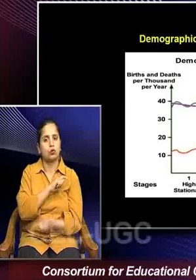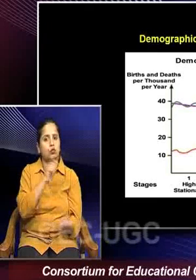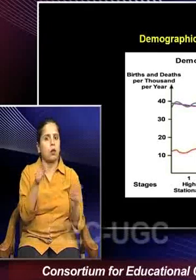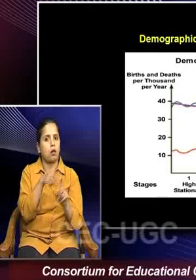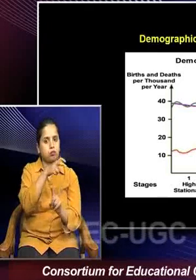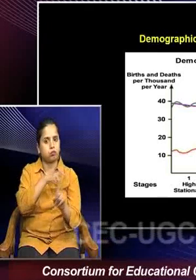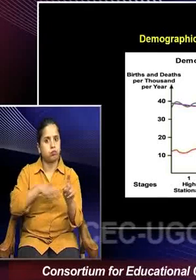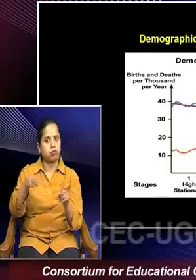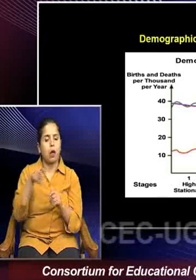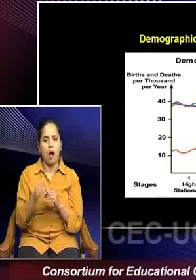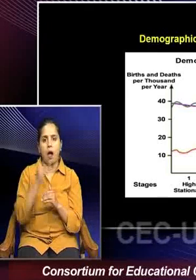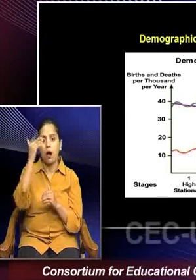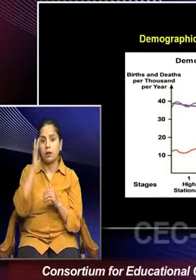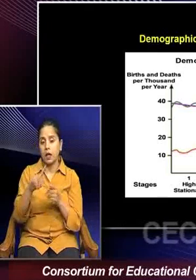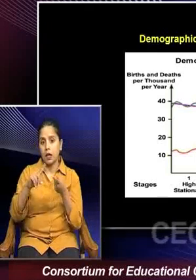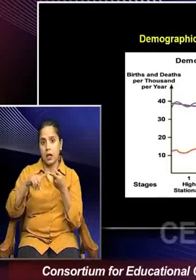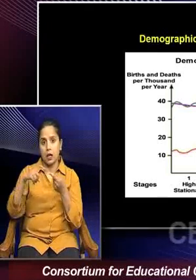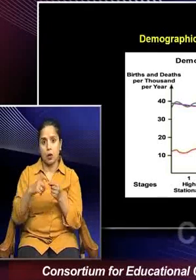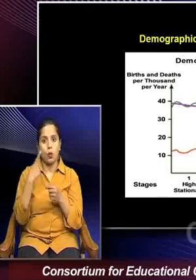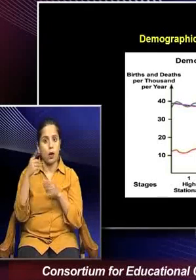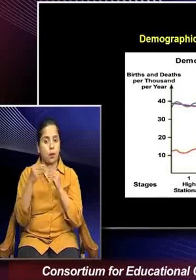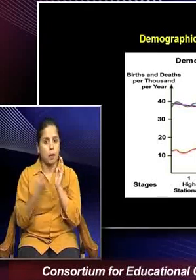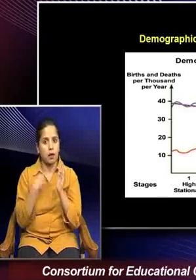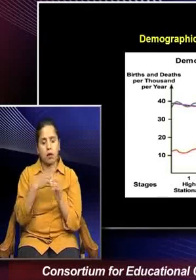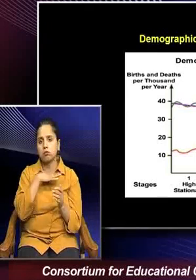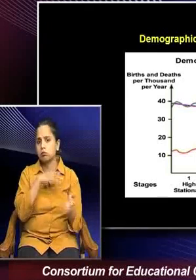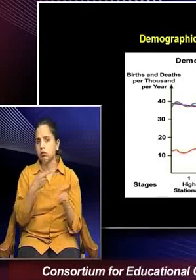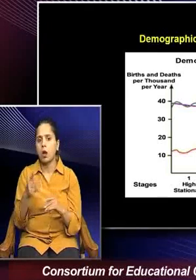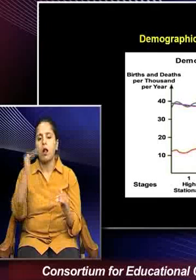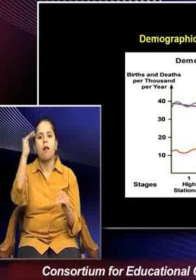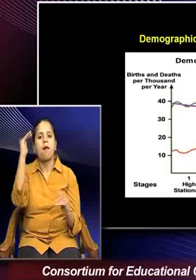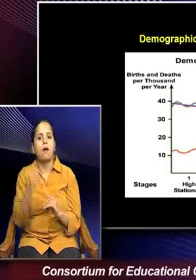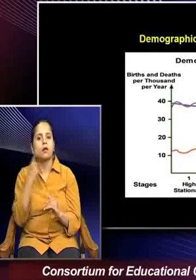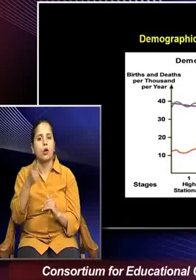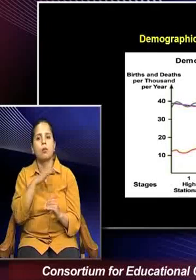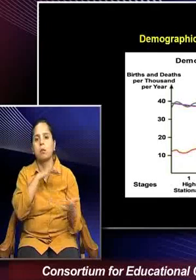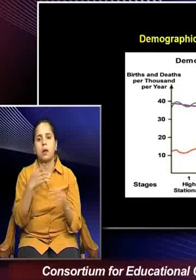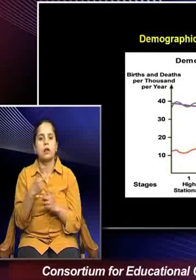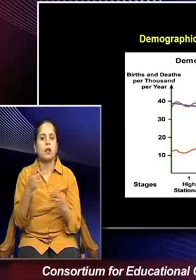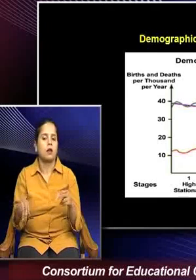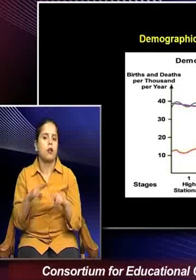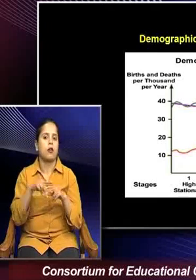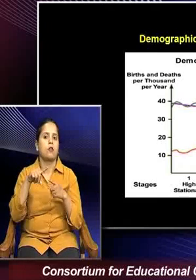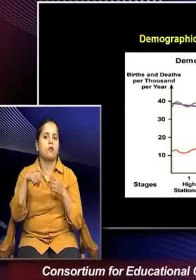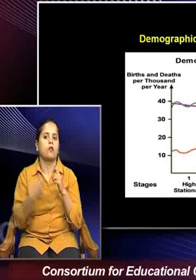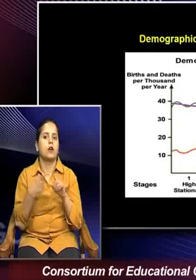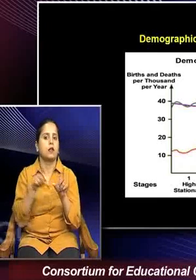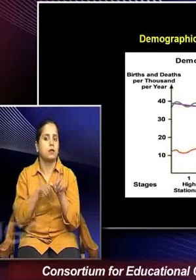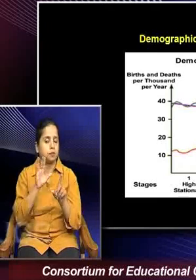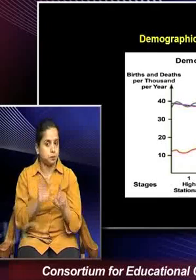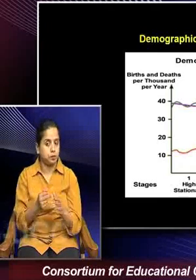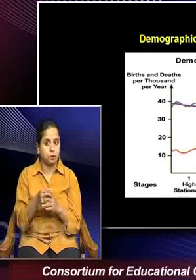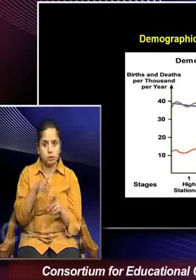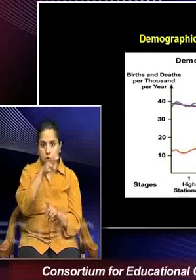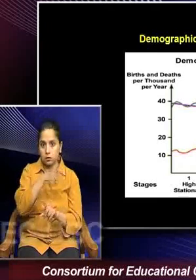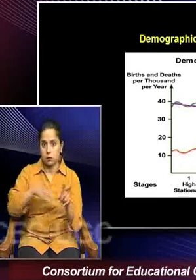from high equilibrium of mortality and fertility to a low equilibrium of mortality and fertility. And there is a transitioning period in